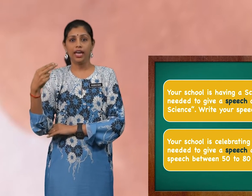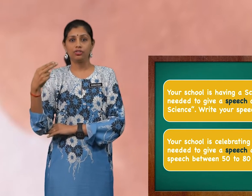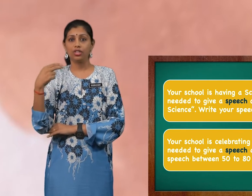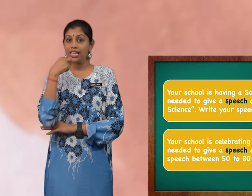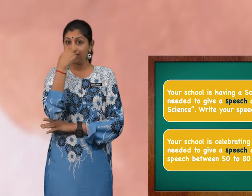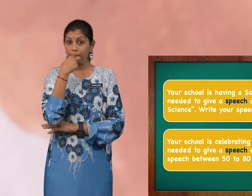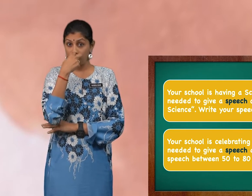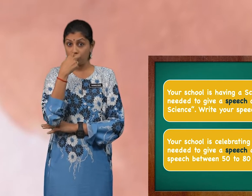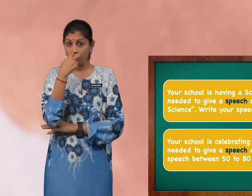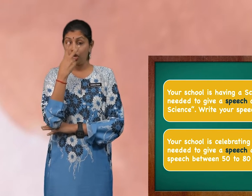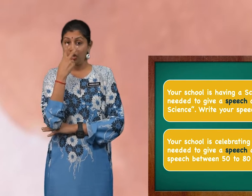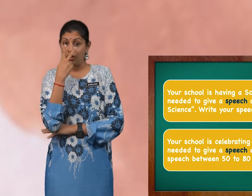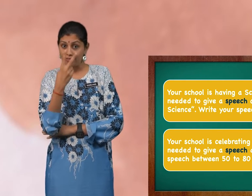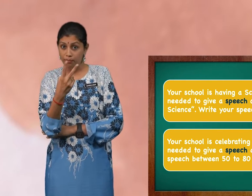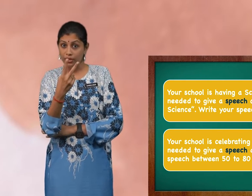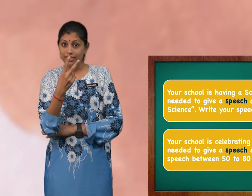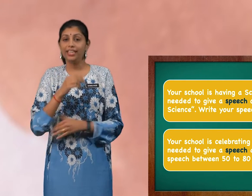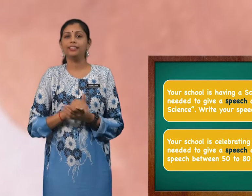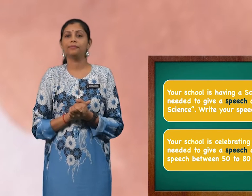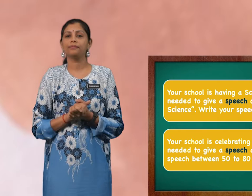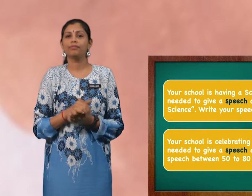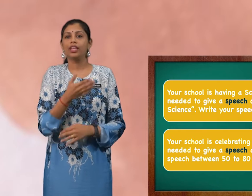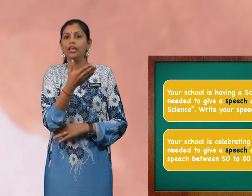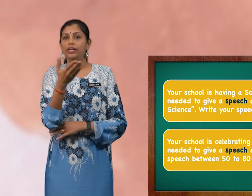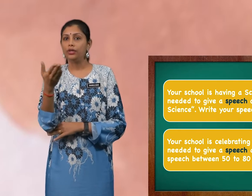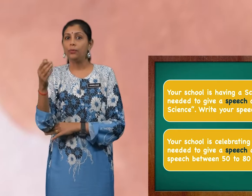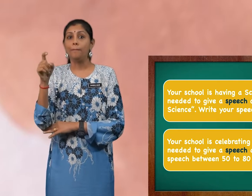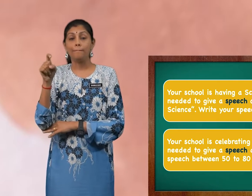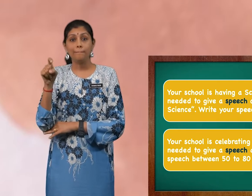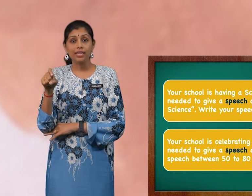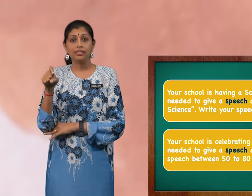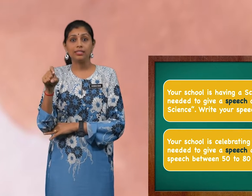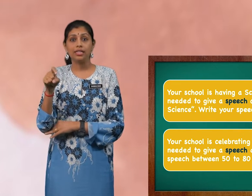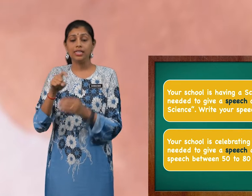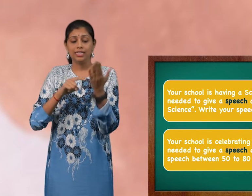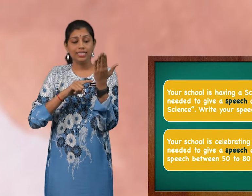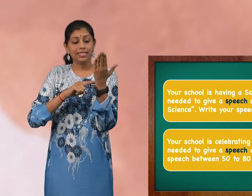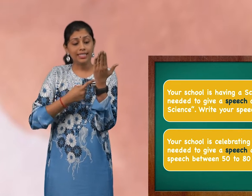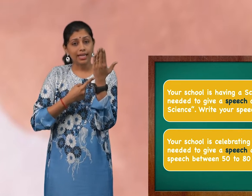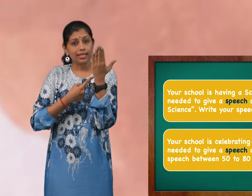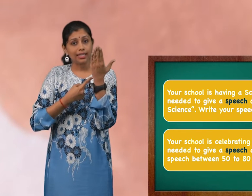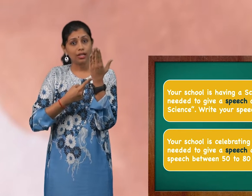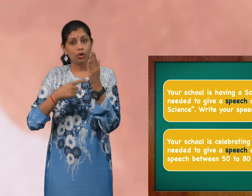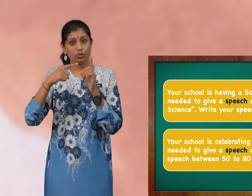S-P-E-E-C-H, speech, you have spotted, you must start